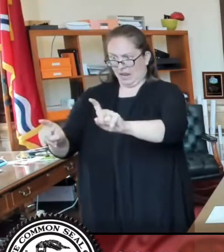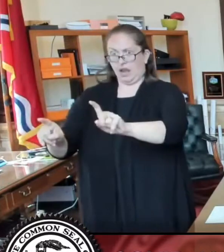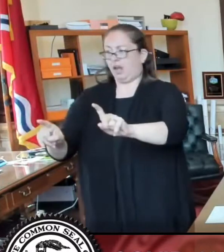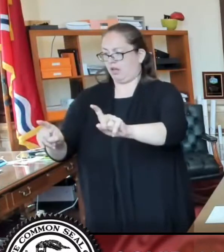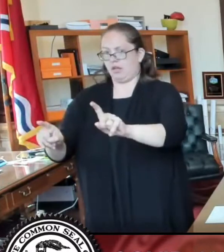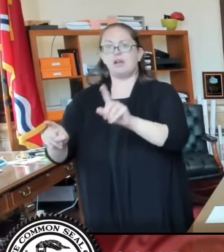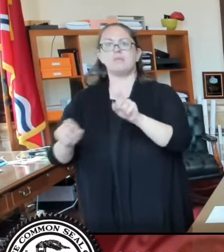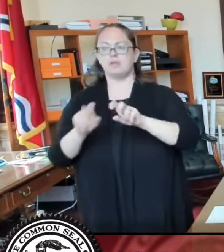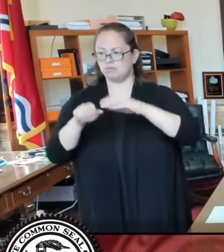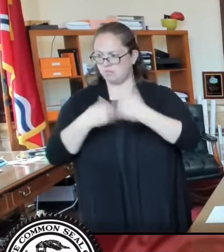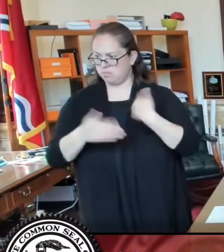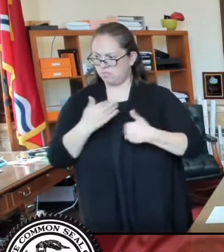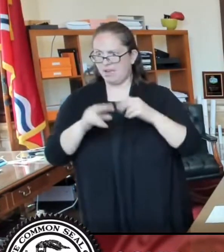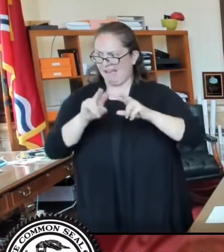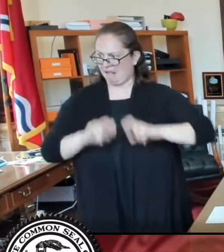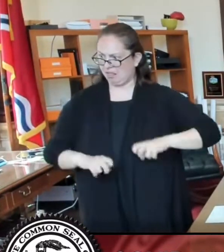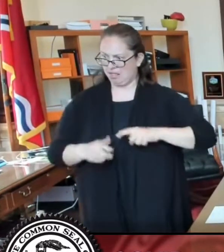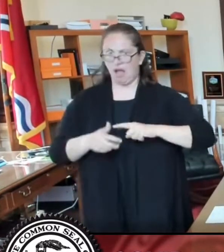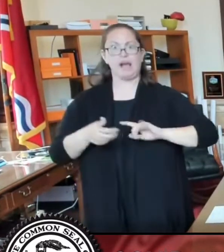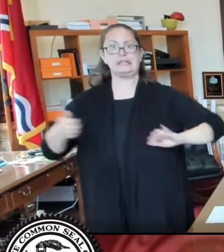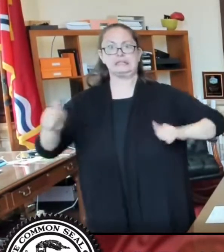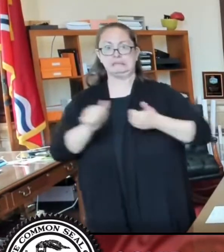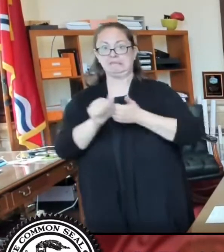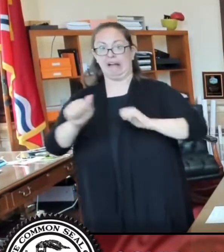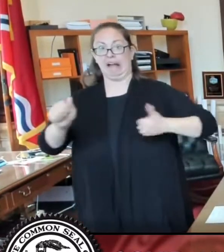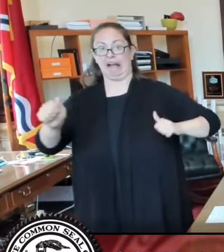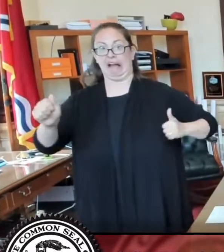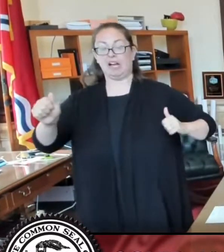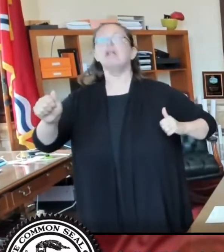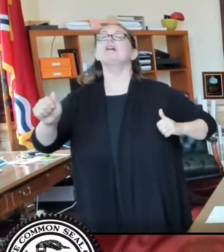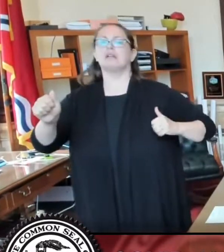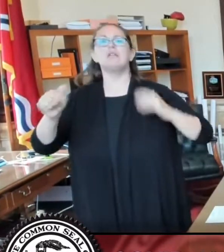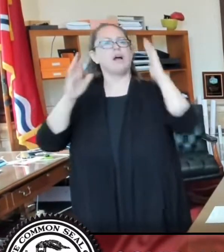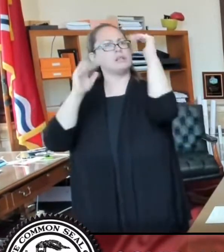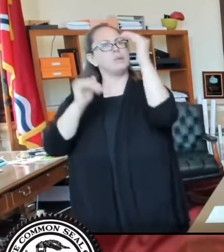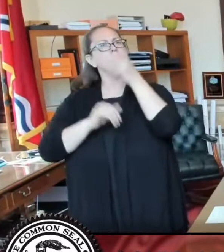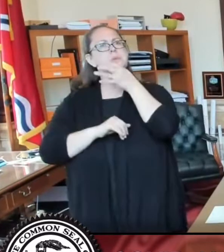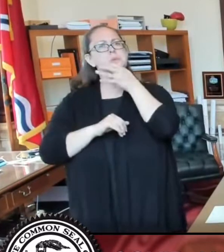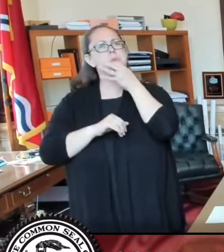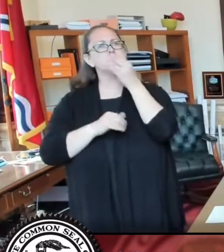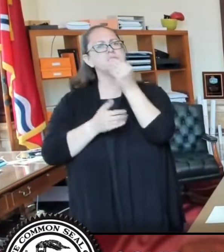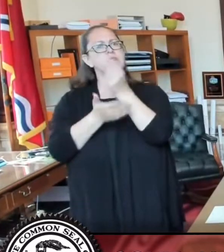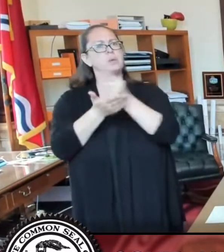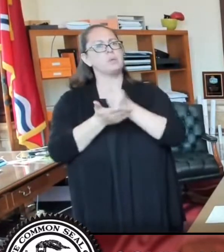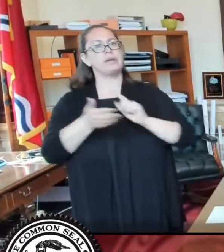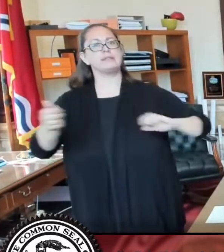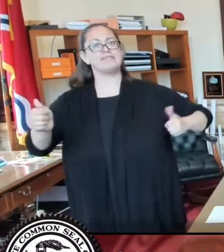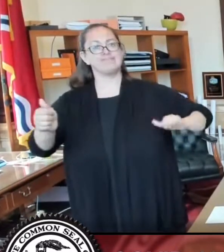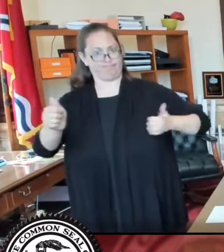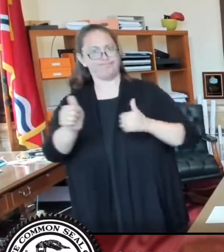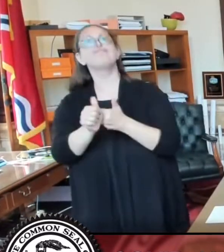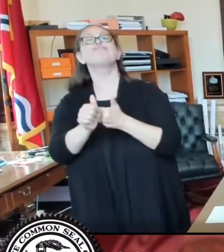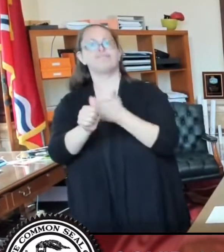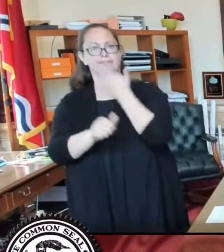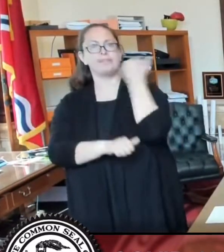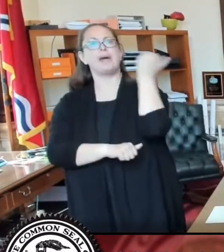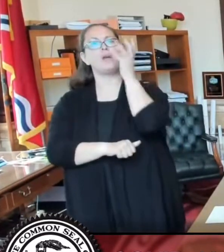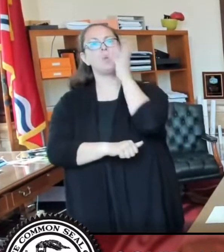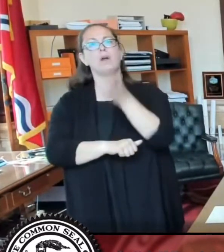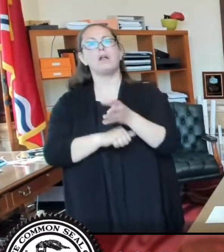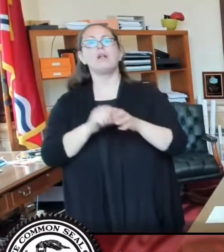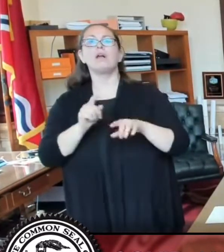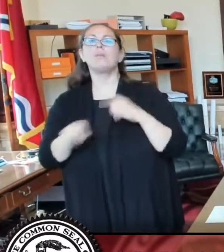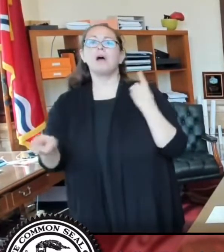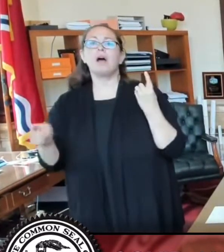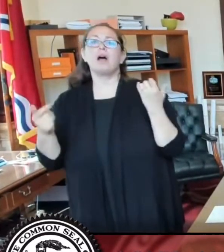So I know that we're expecting that will get better here in the next couple of weeks. But right now